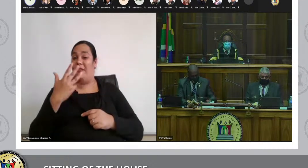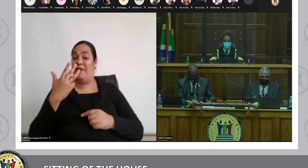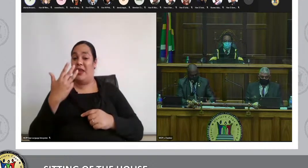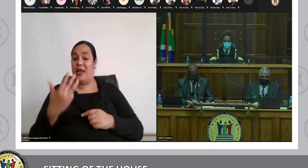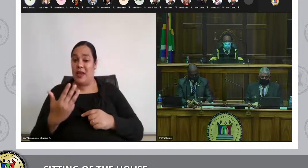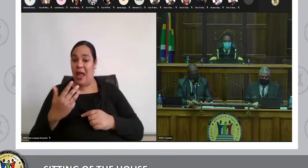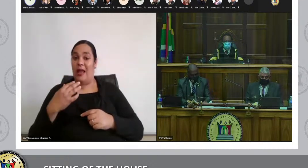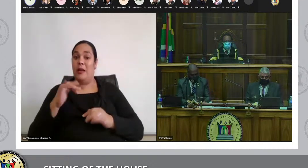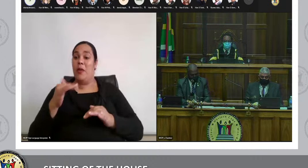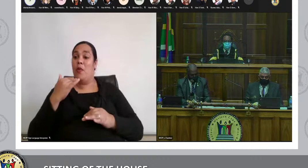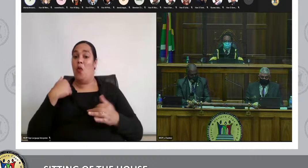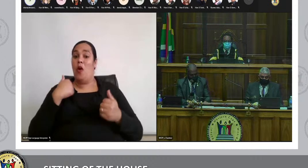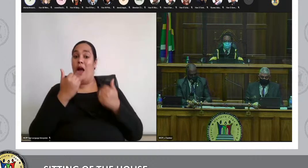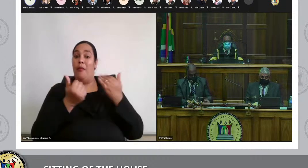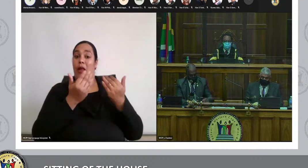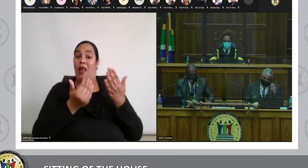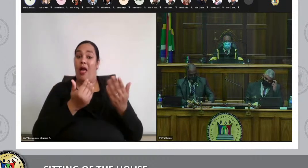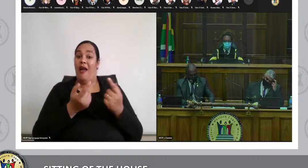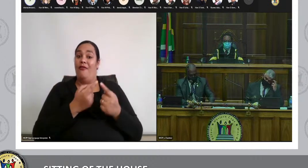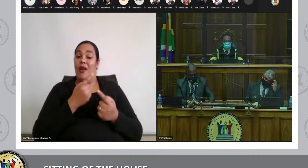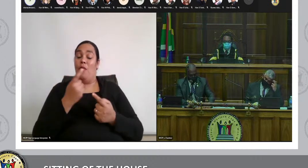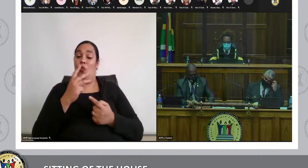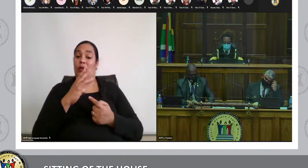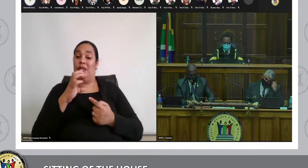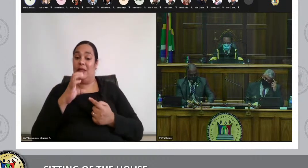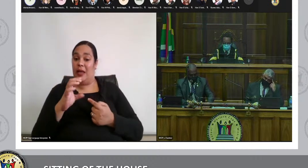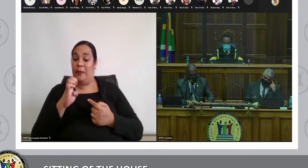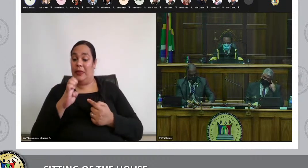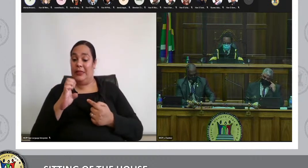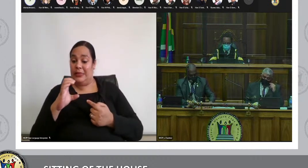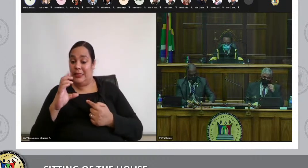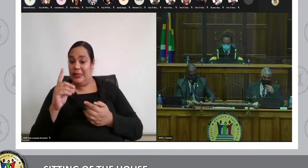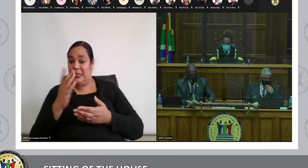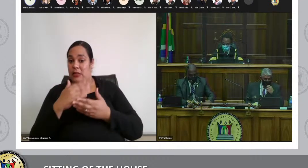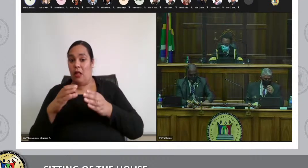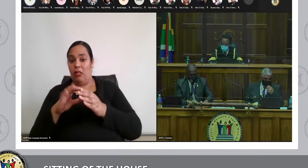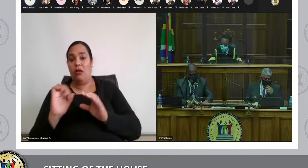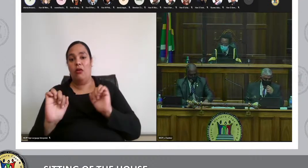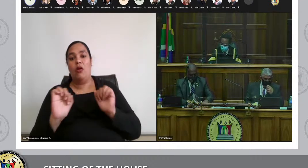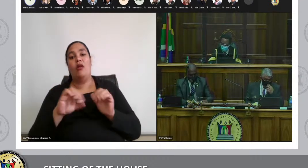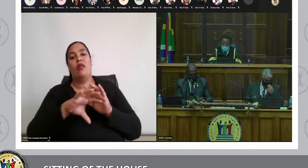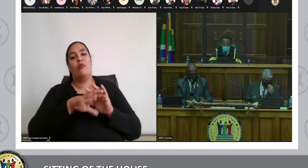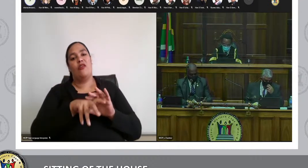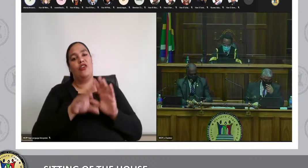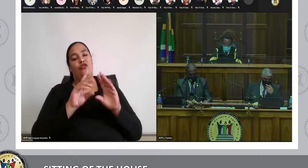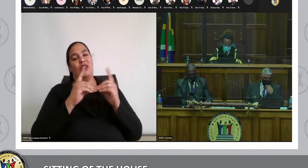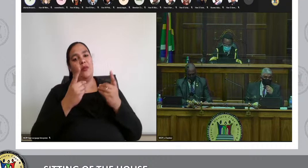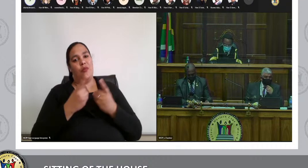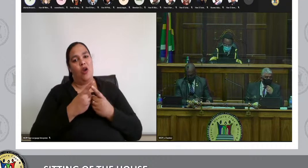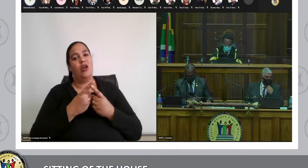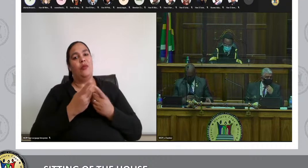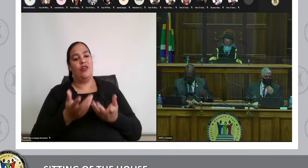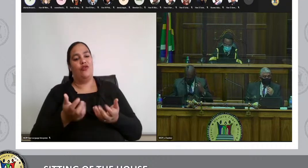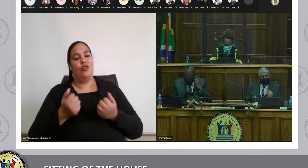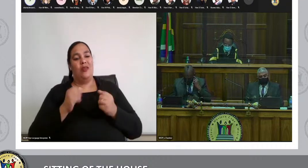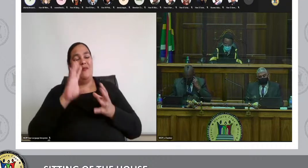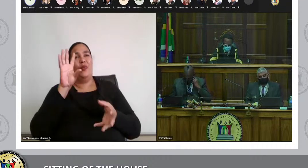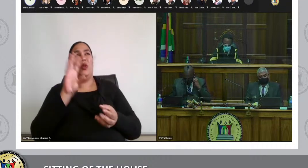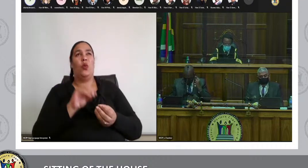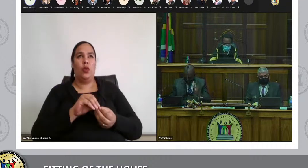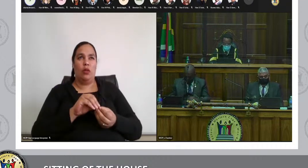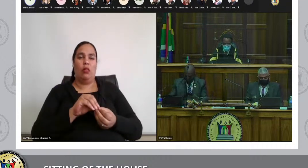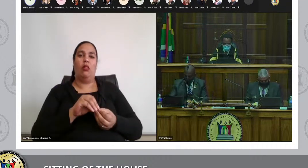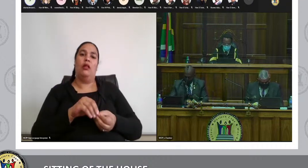3,159 applications made from the Western Cape ECD sector, the Provincial Department has received a total